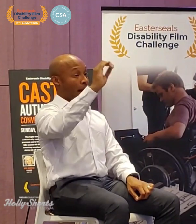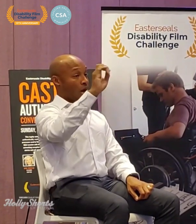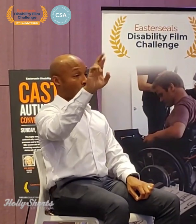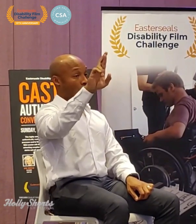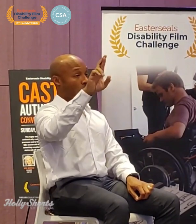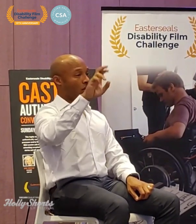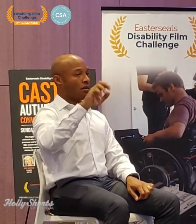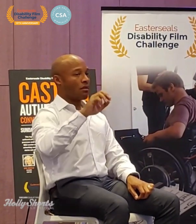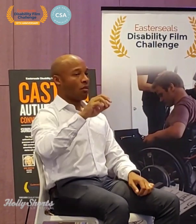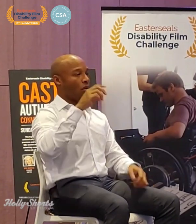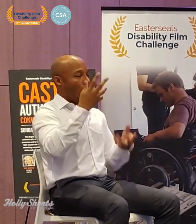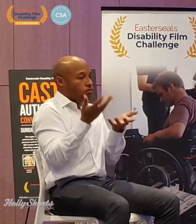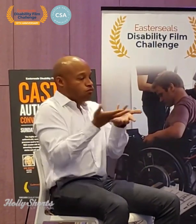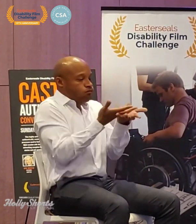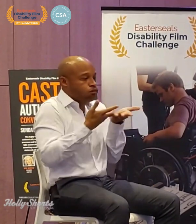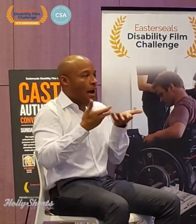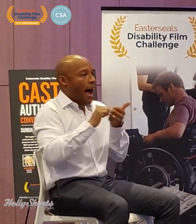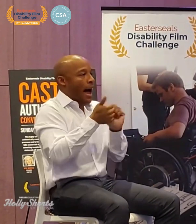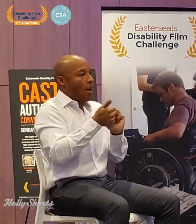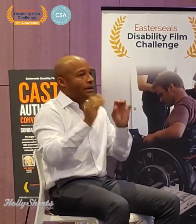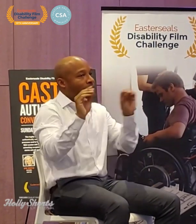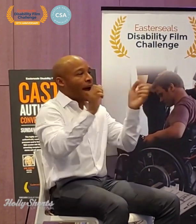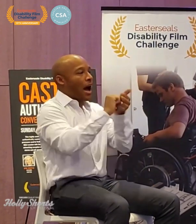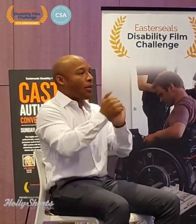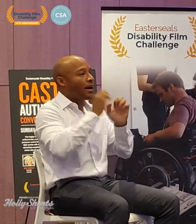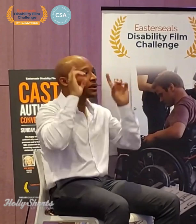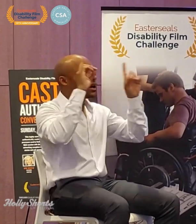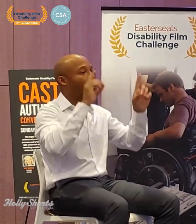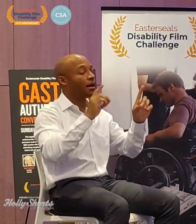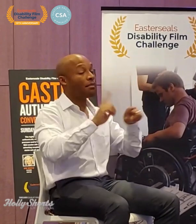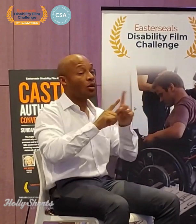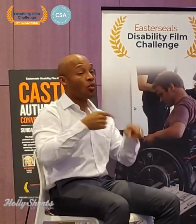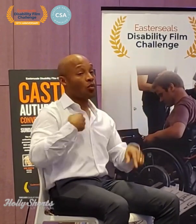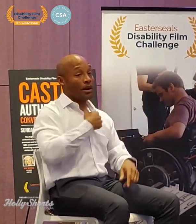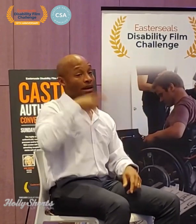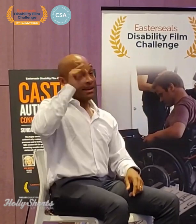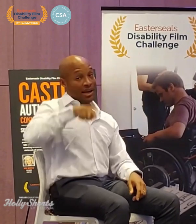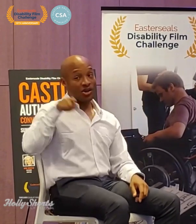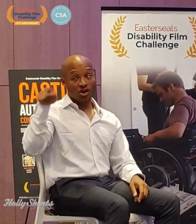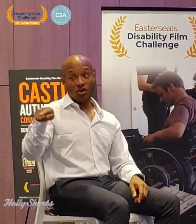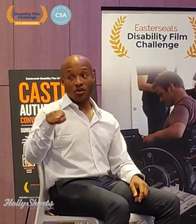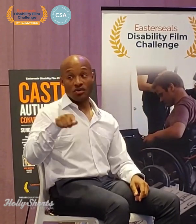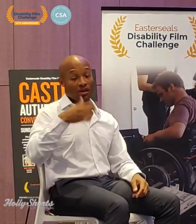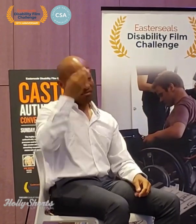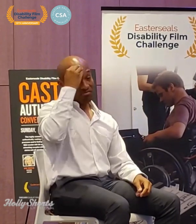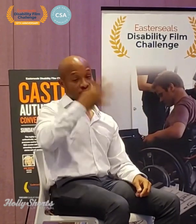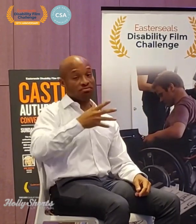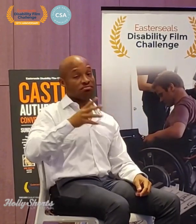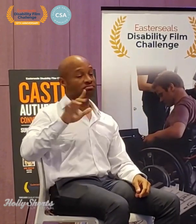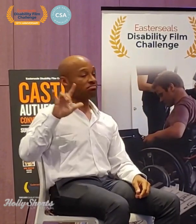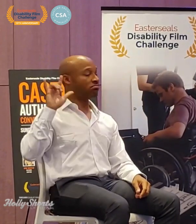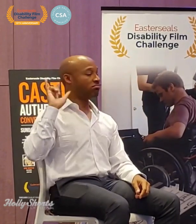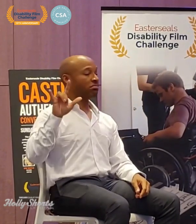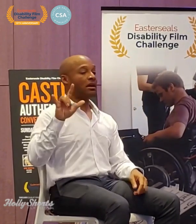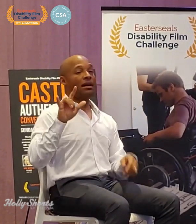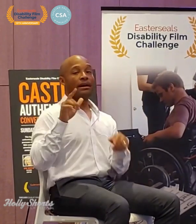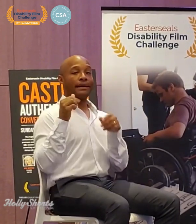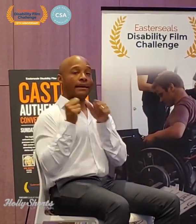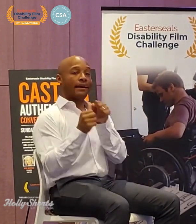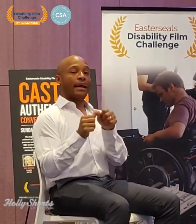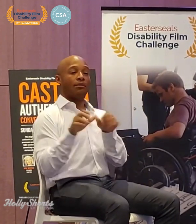to explain to us what we don't know. So I tell you, darling, keep doing what you're doing. Keep showing your colors to